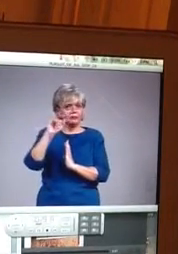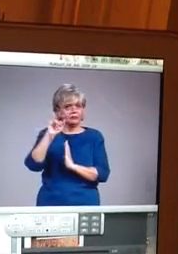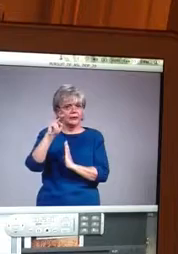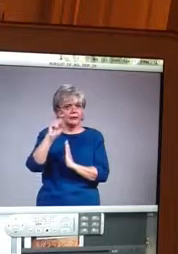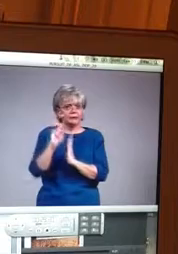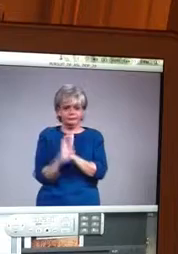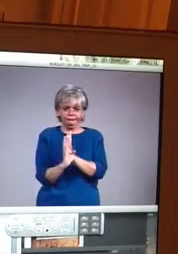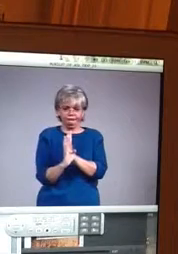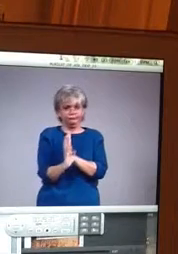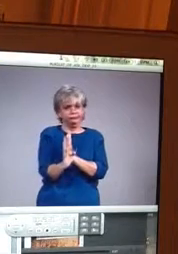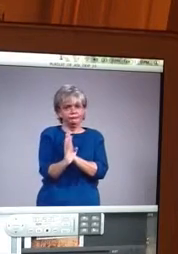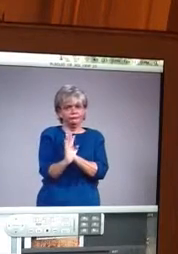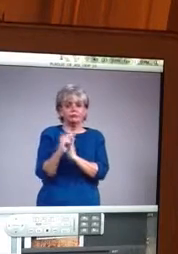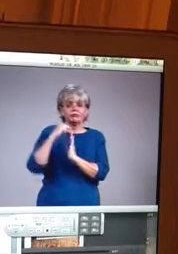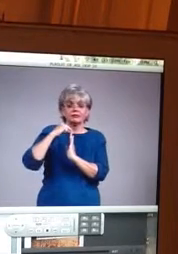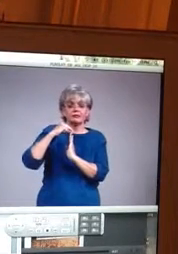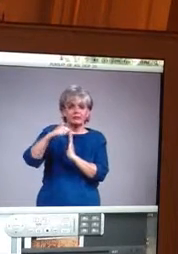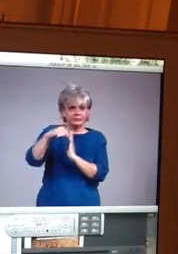Inside,